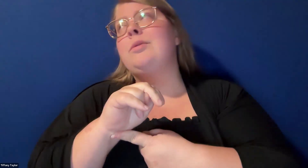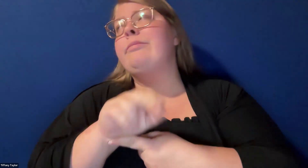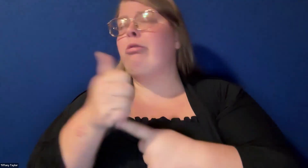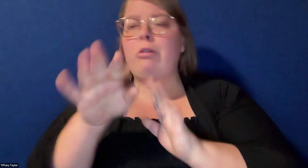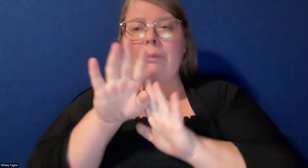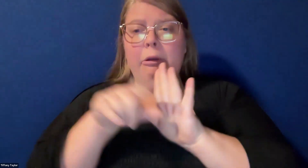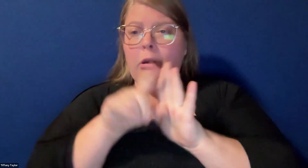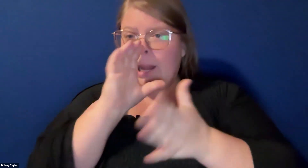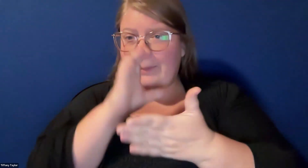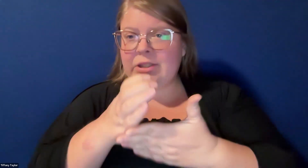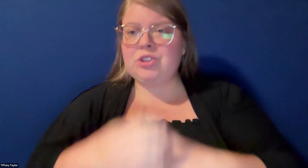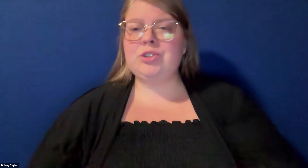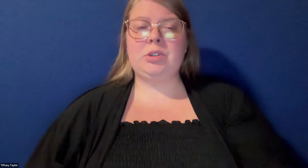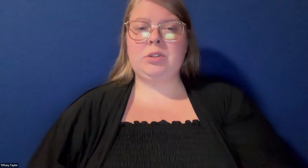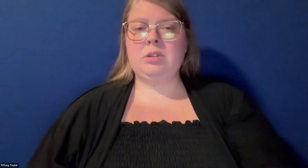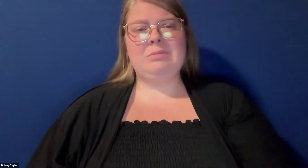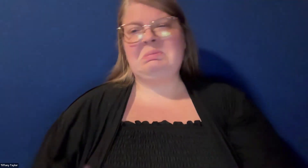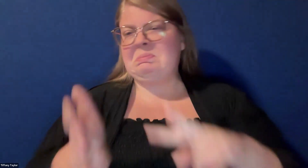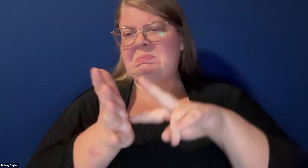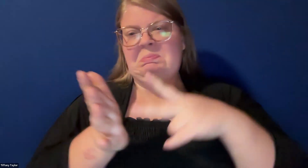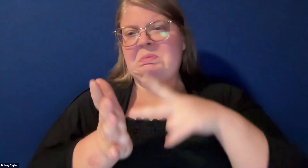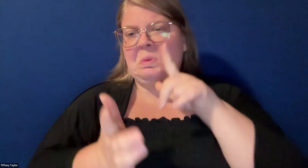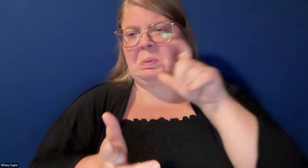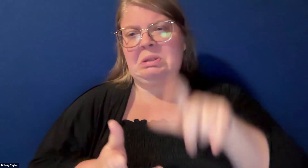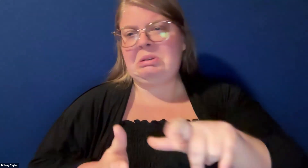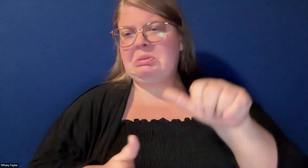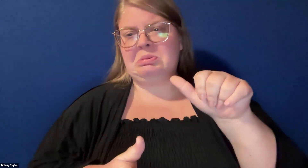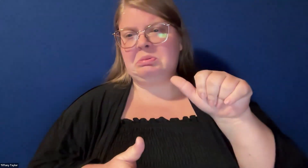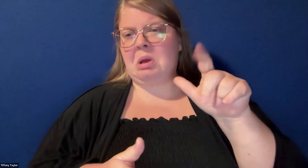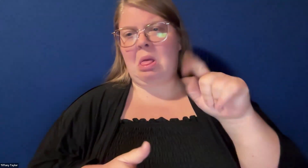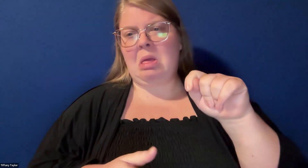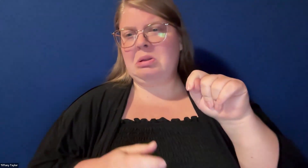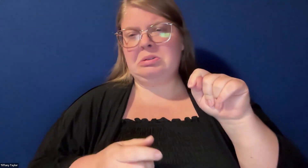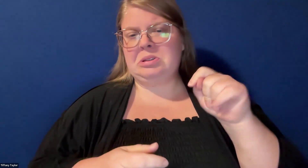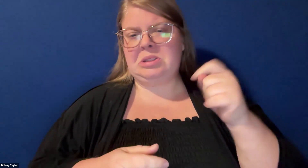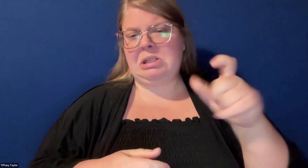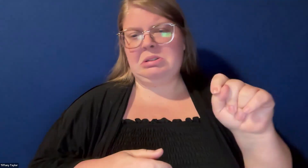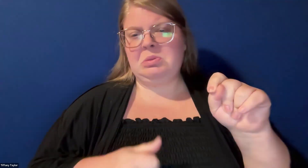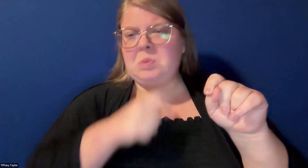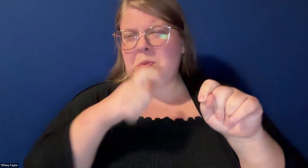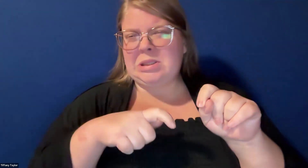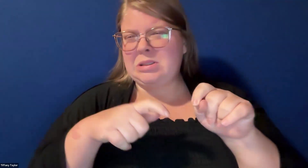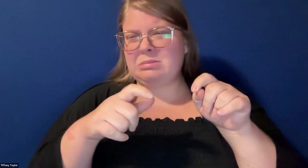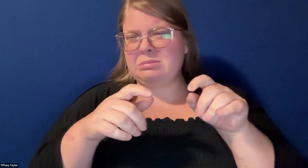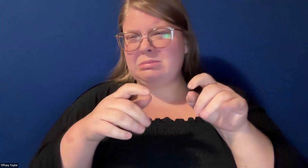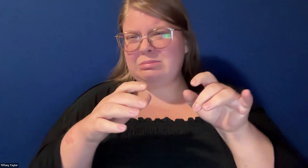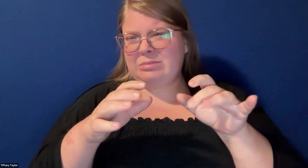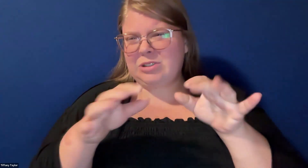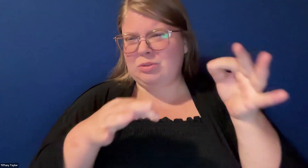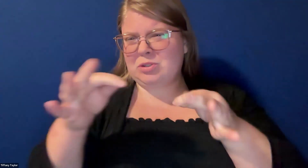then you don't need to provide some description to that decorative image, because that is not important. So you